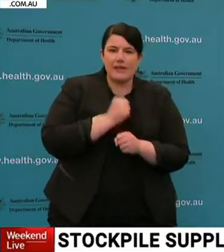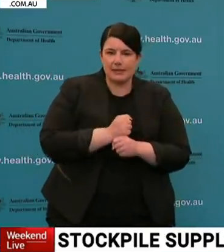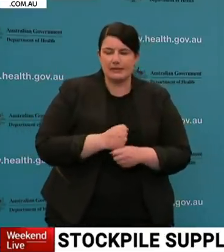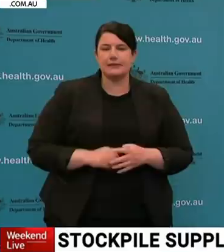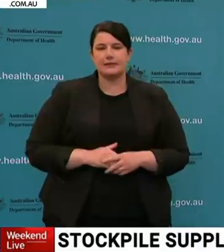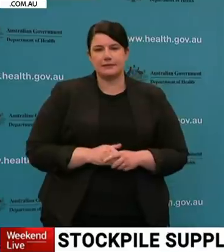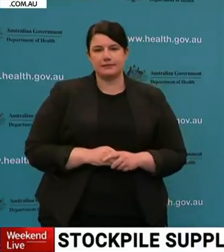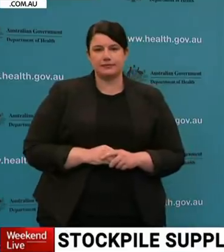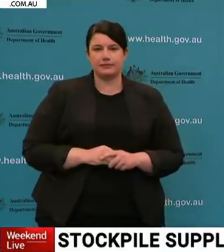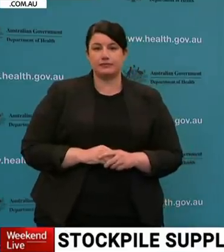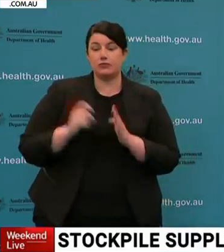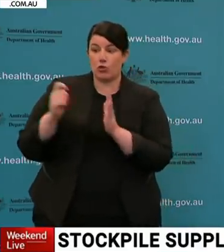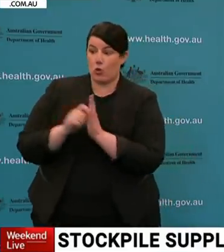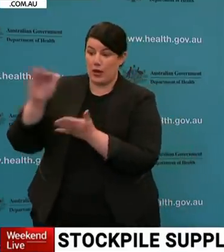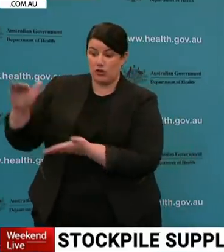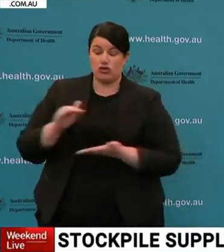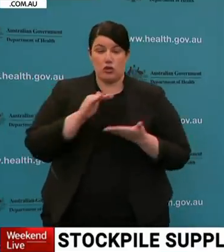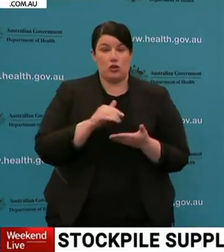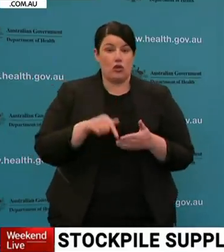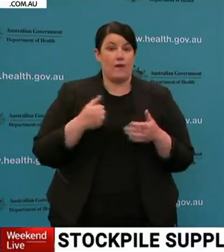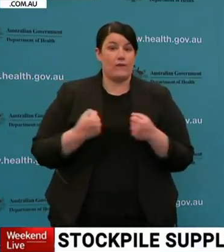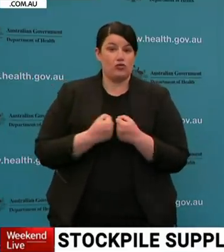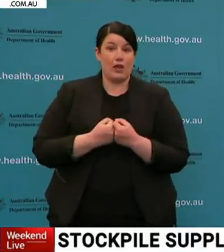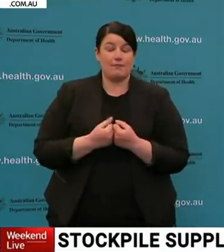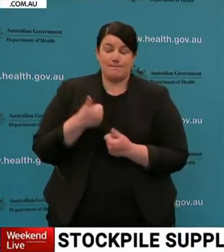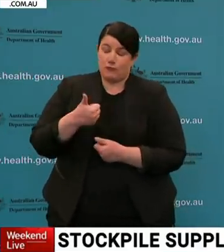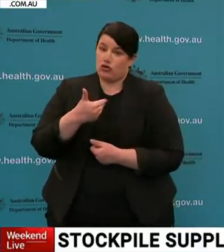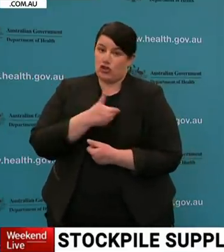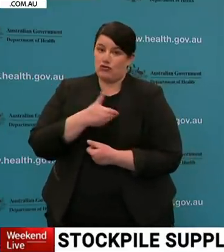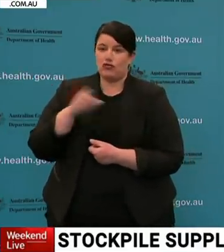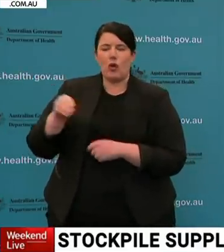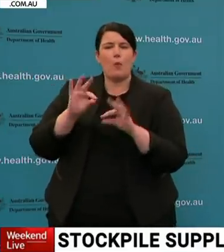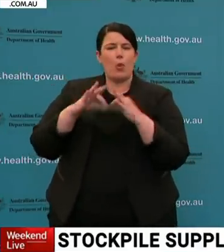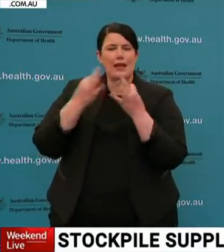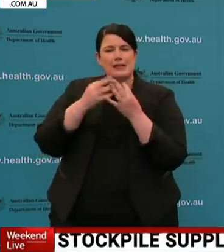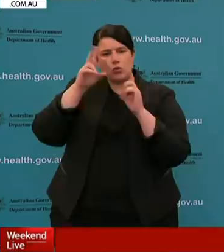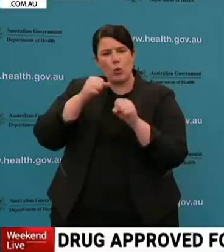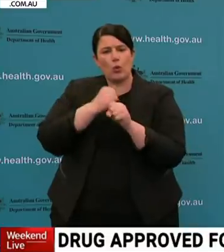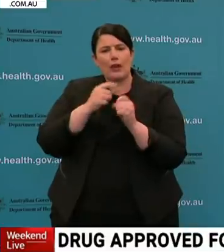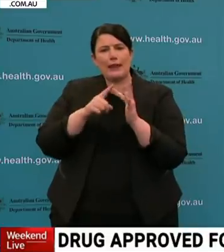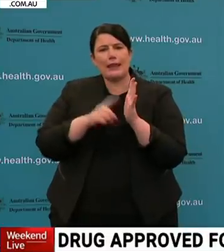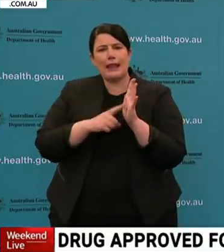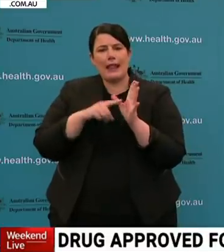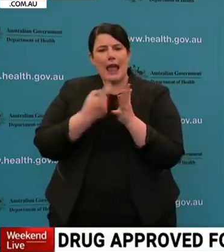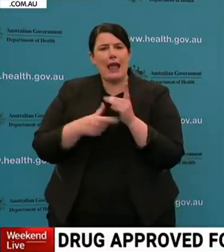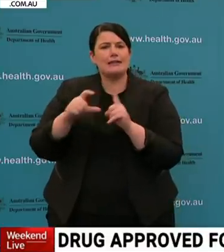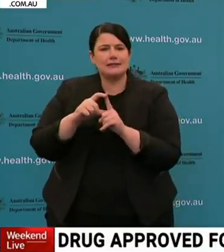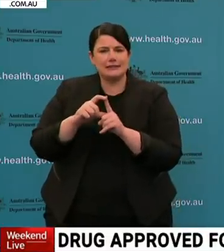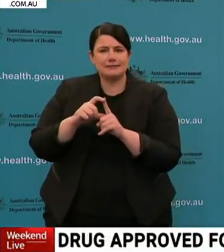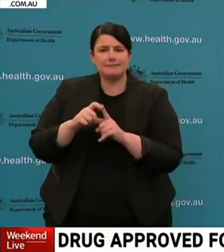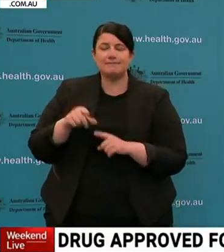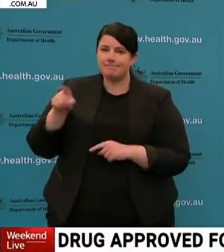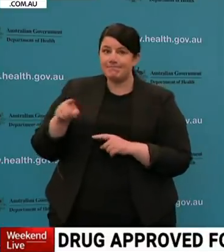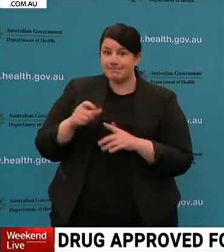The donation was particularly generous from Gilead in the early phases. Gilead's